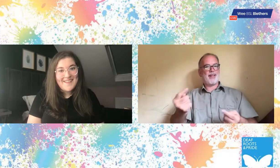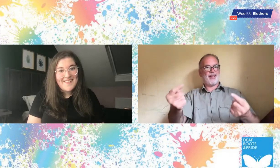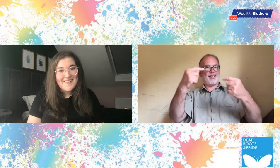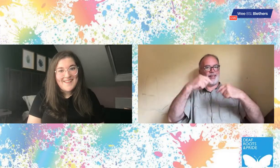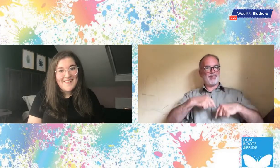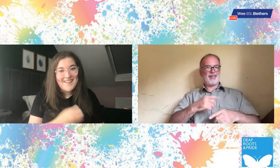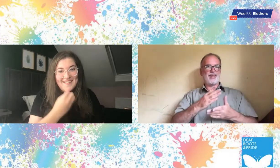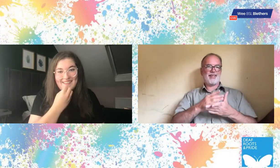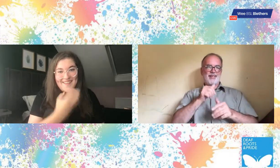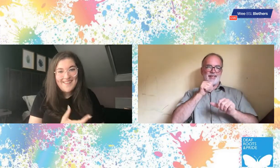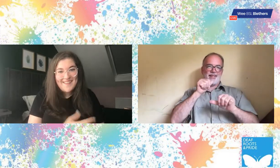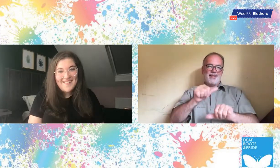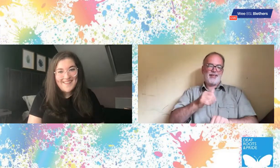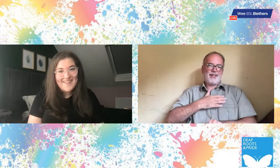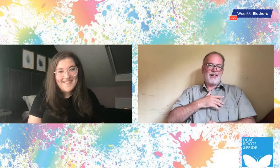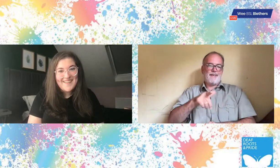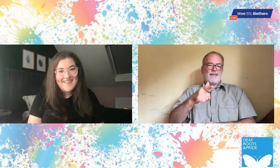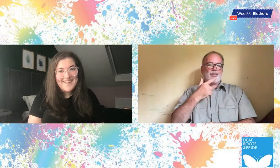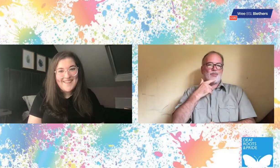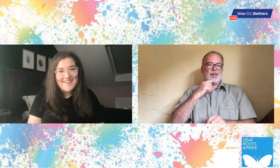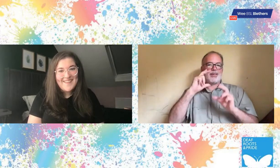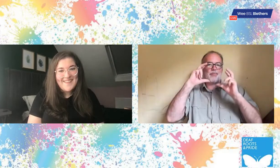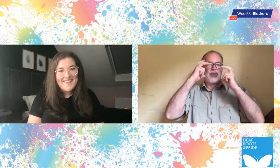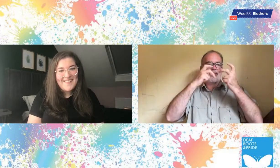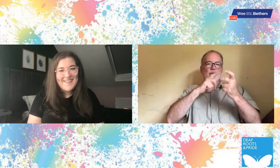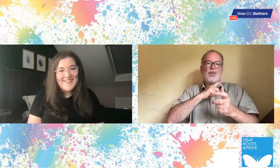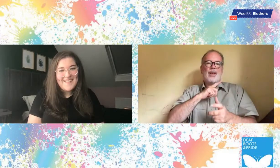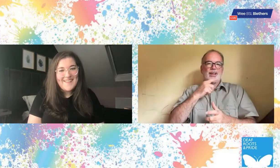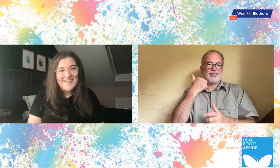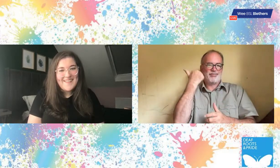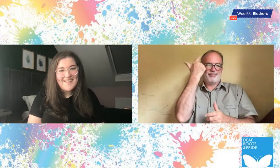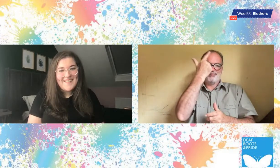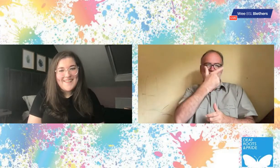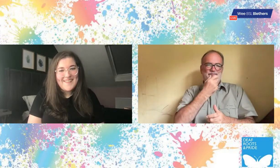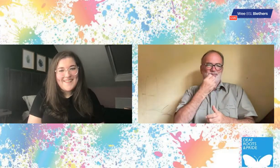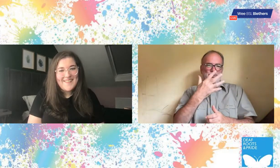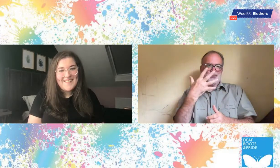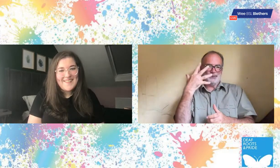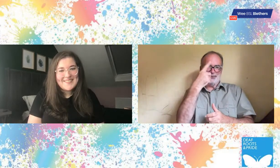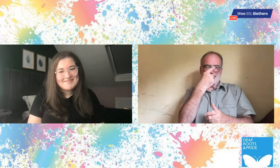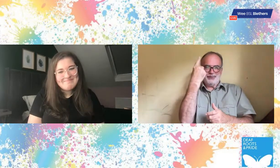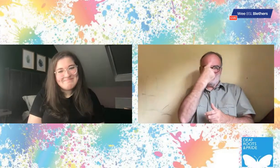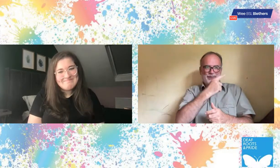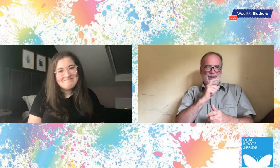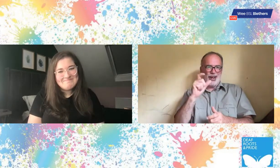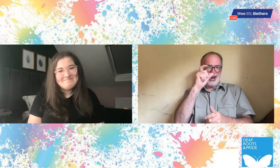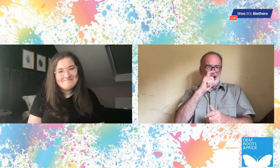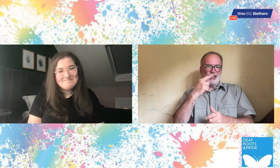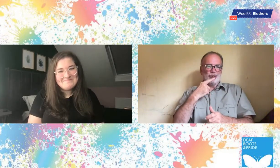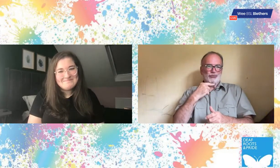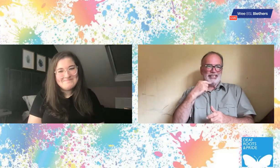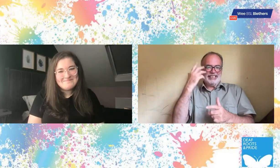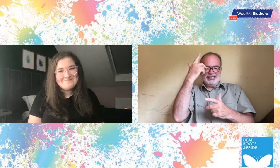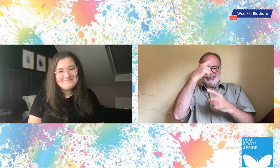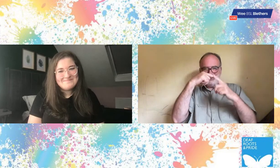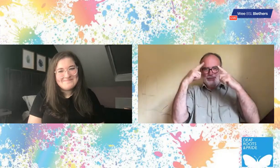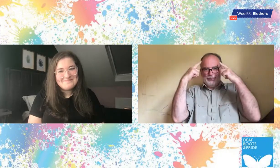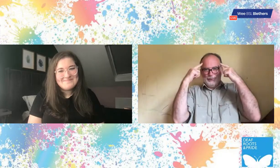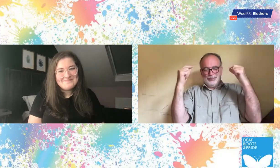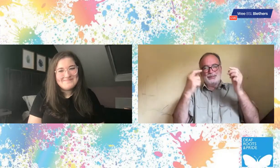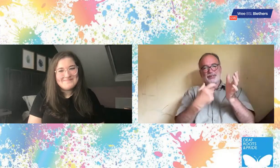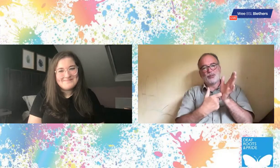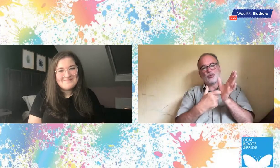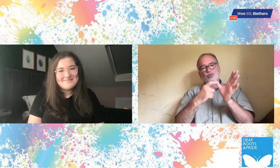was successful. So I got two, a male and a female. Absolutely loved them from the beginning. Their faces, I mean, who couldn't love those?